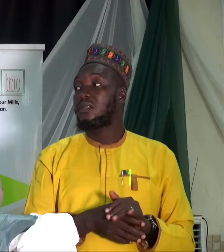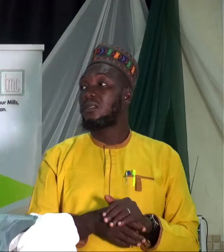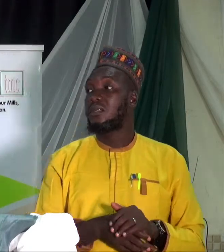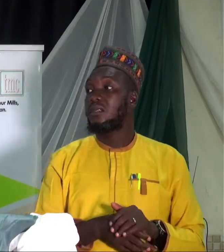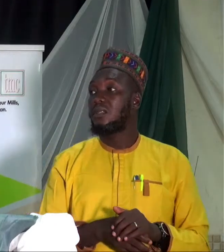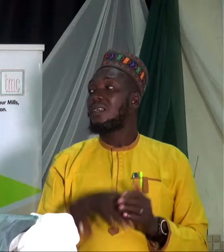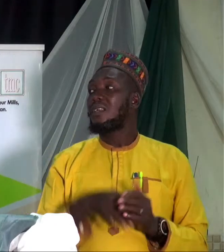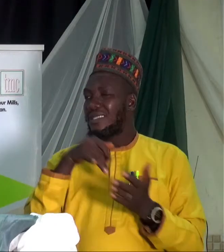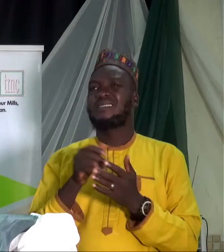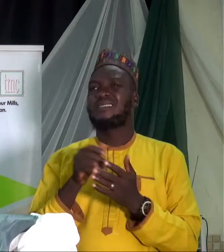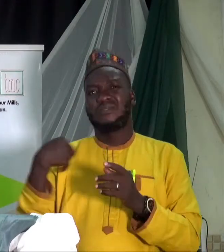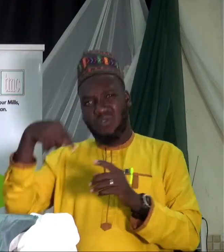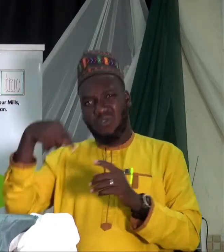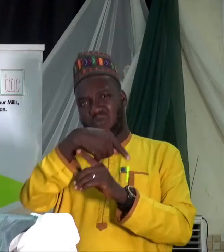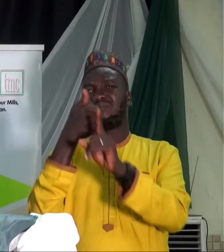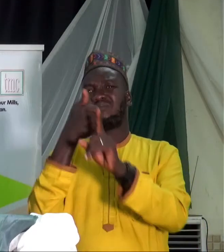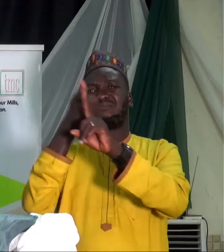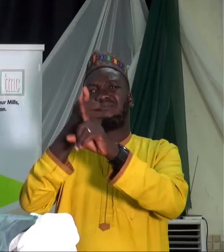wa.